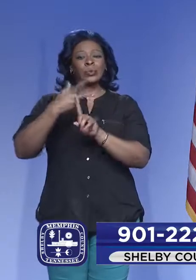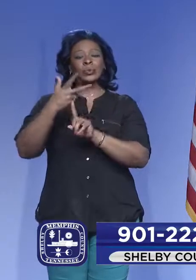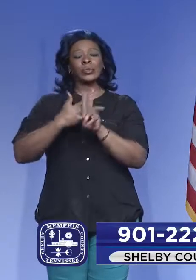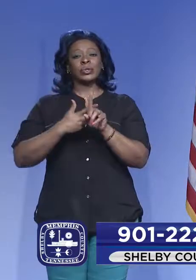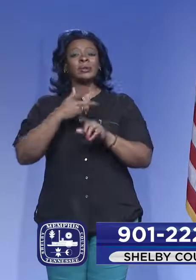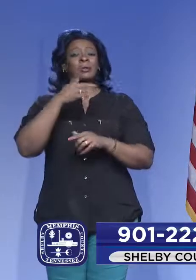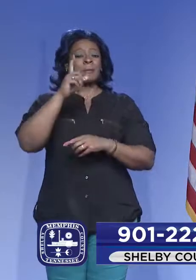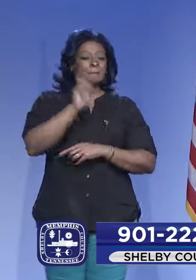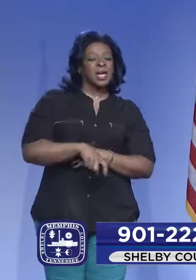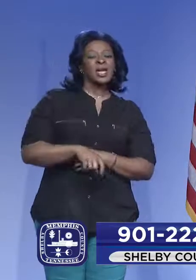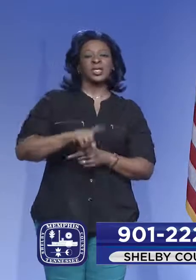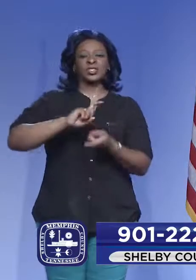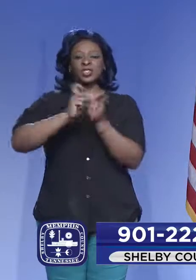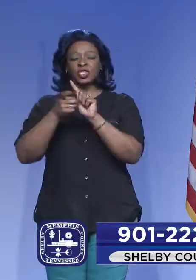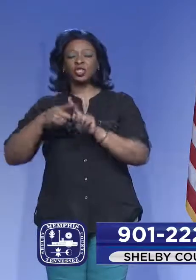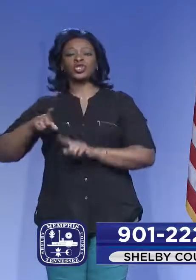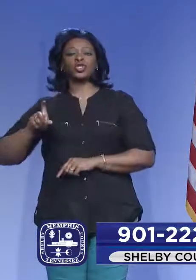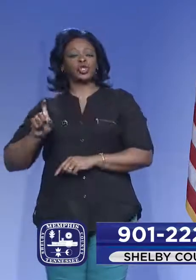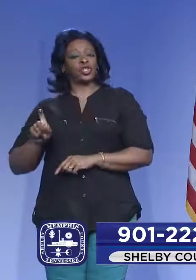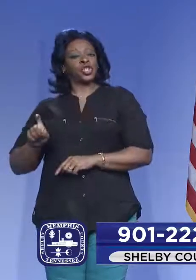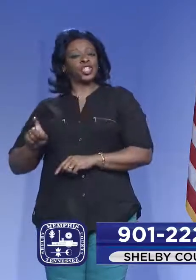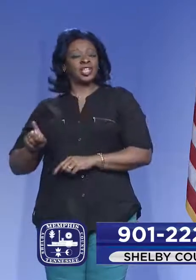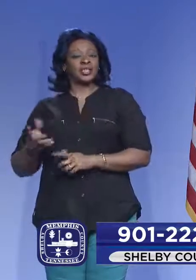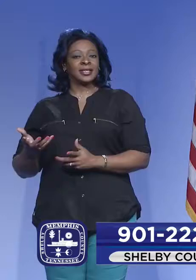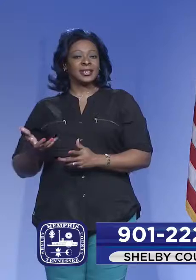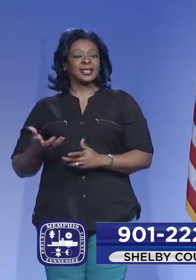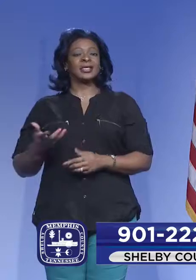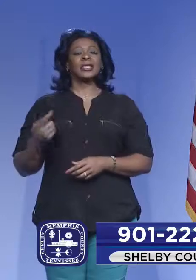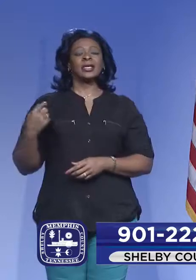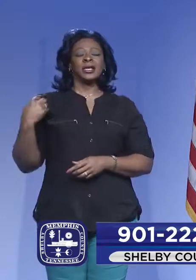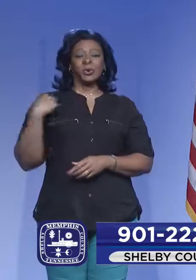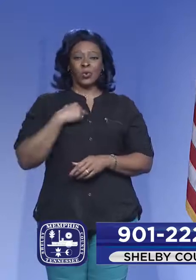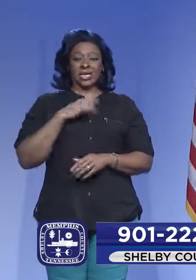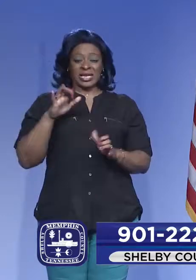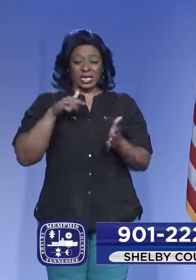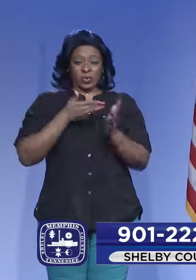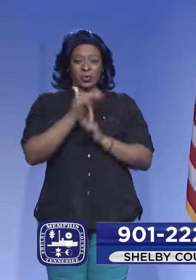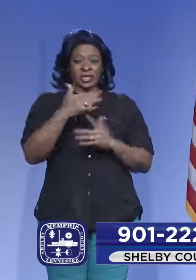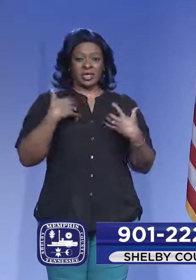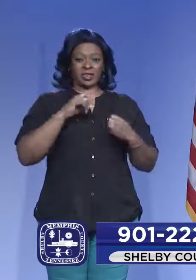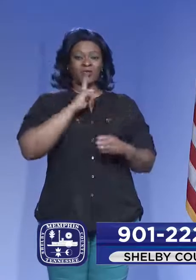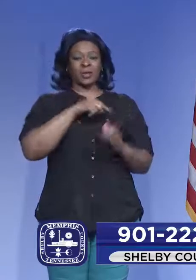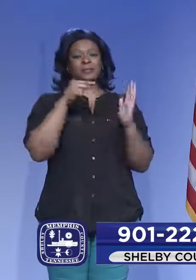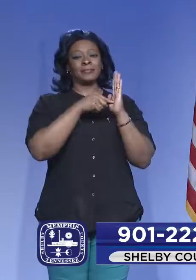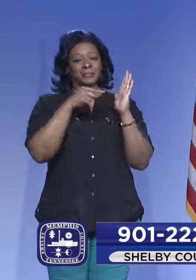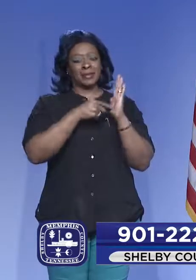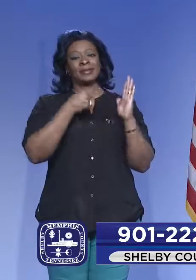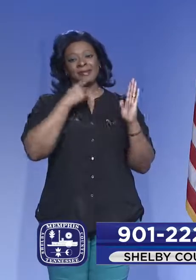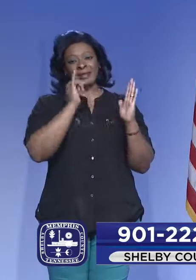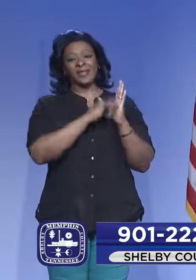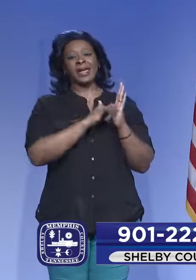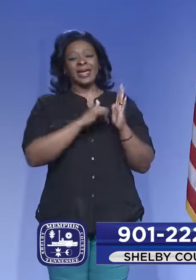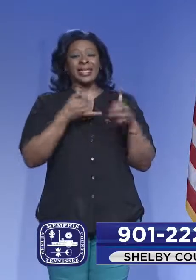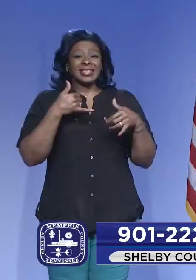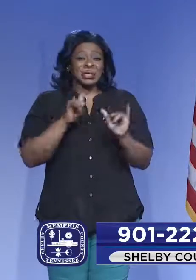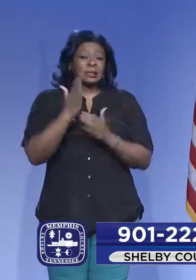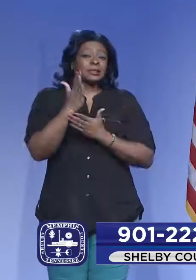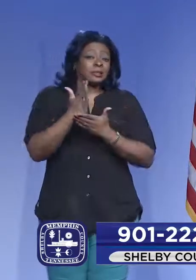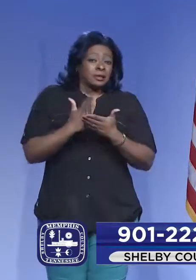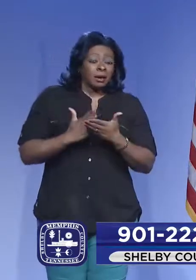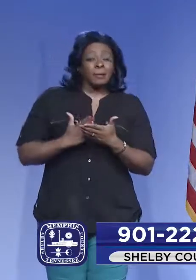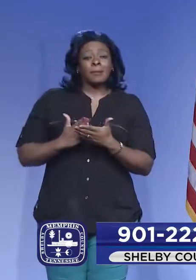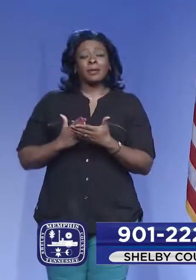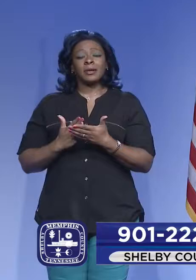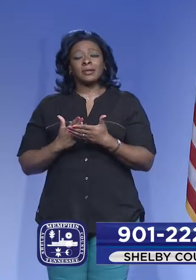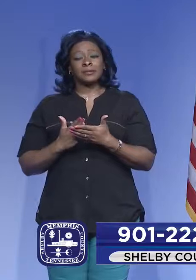should. And so we did this in this health directive, though there are still some